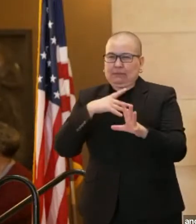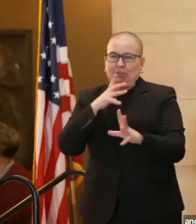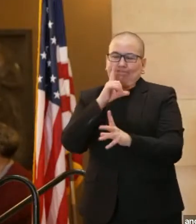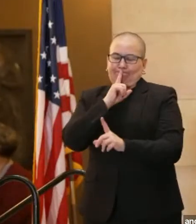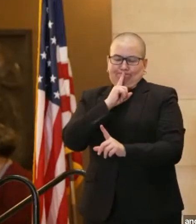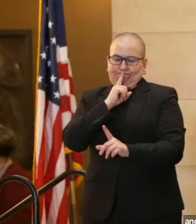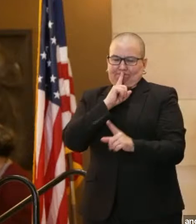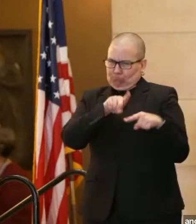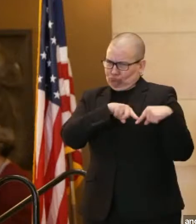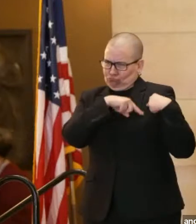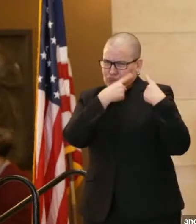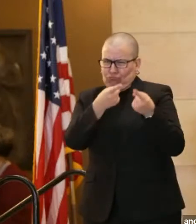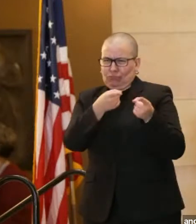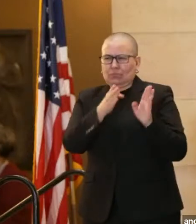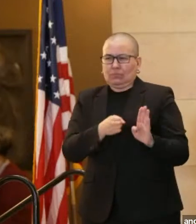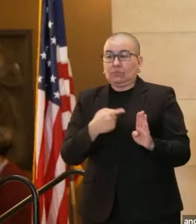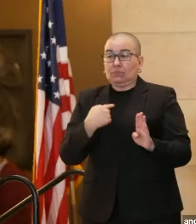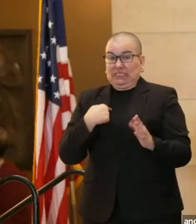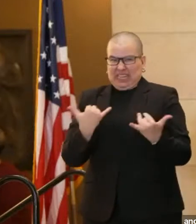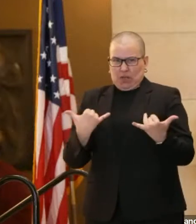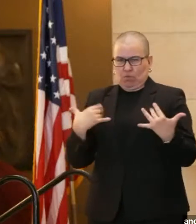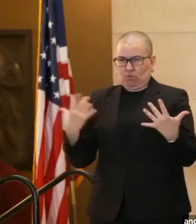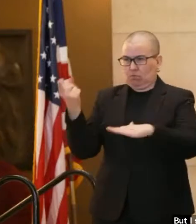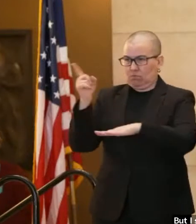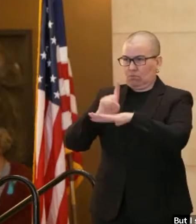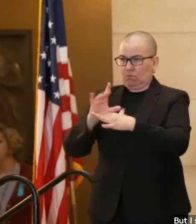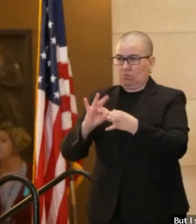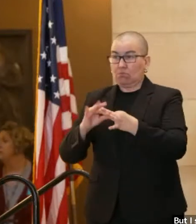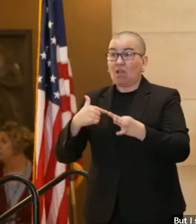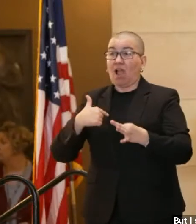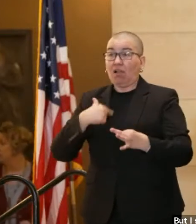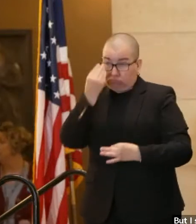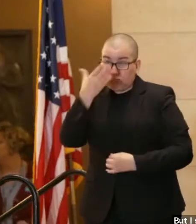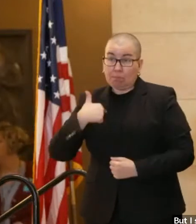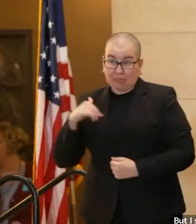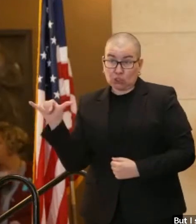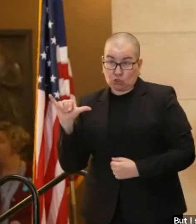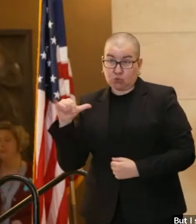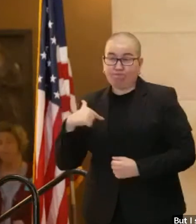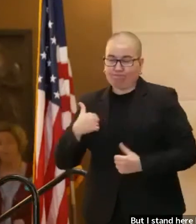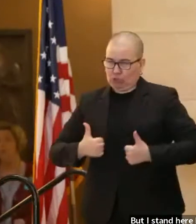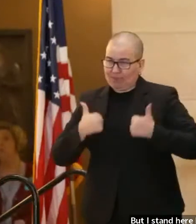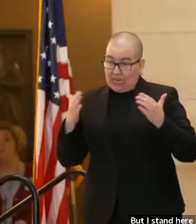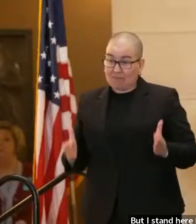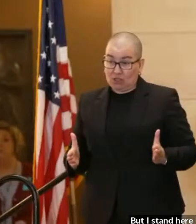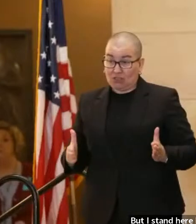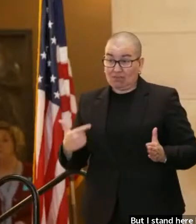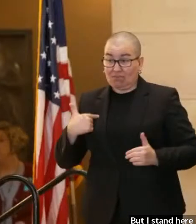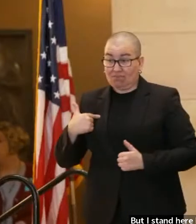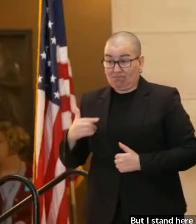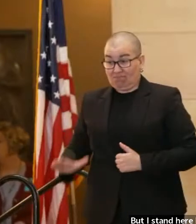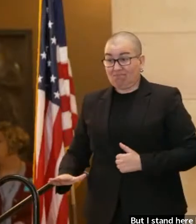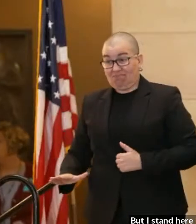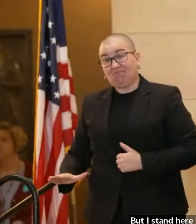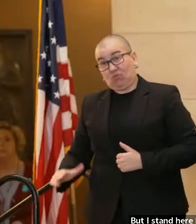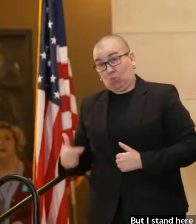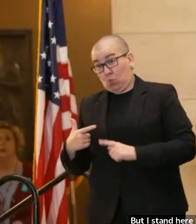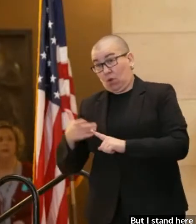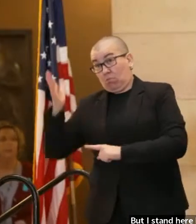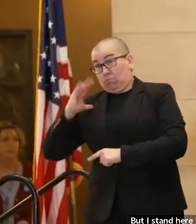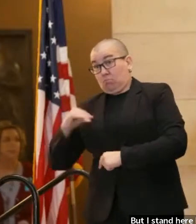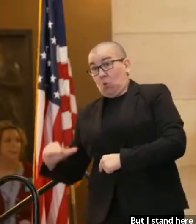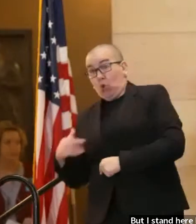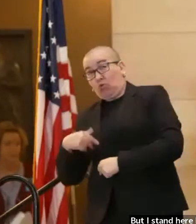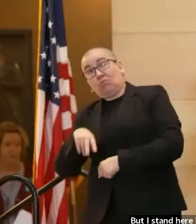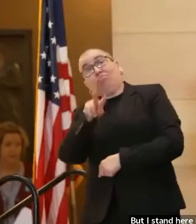But I stand here before you today as a survivor and as a child witness. And we